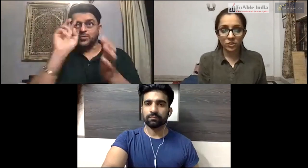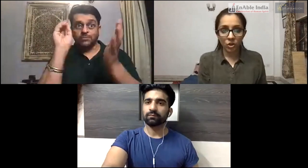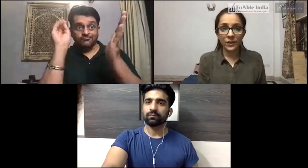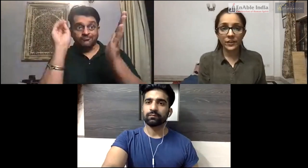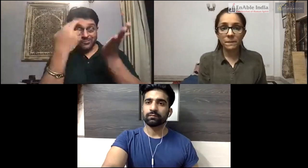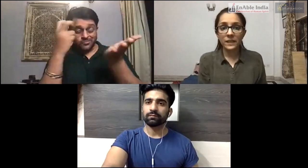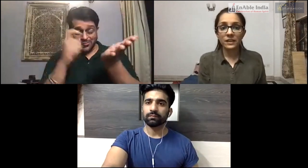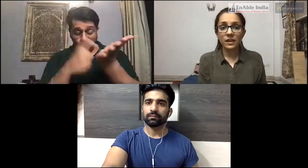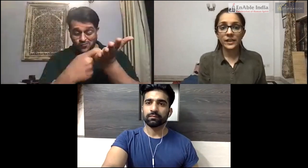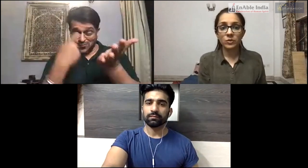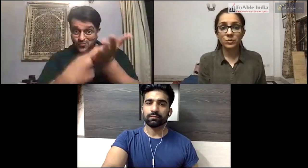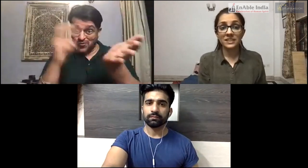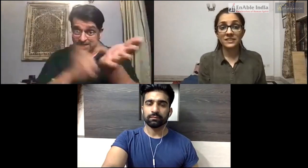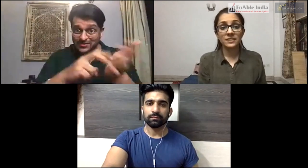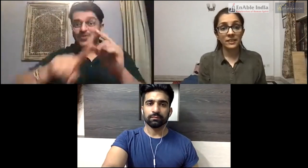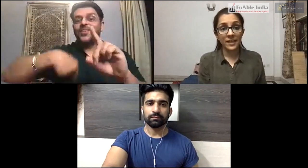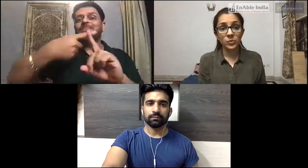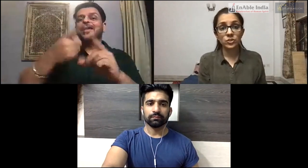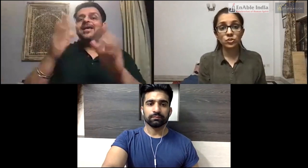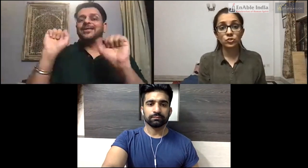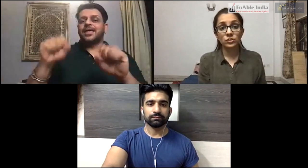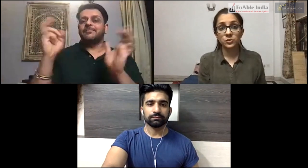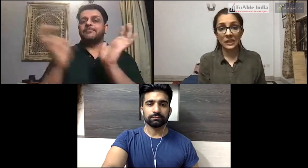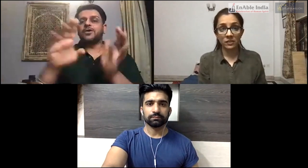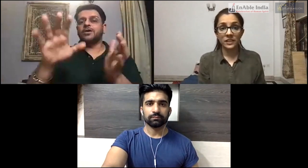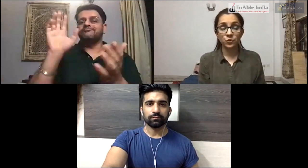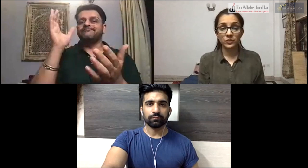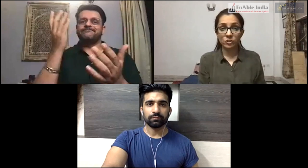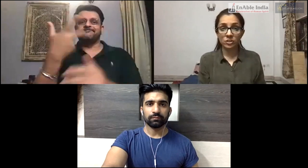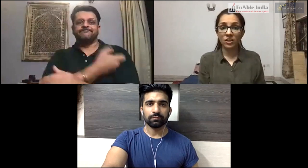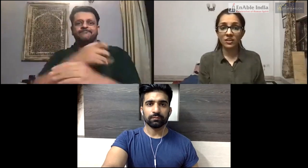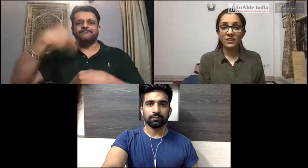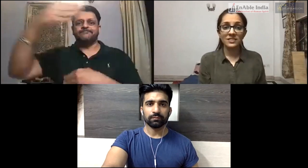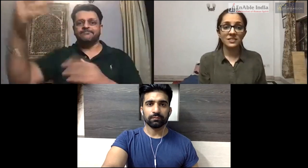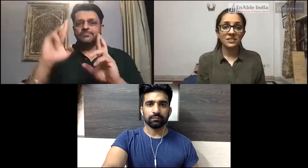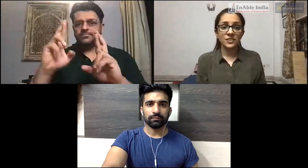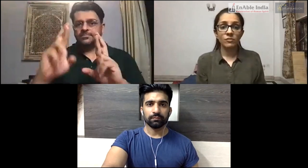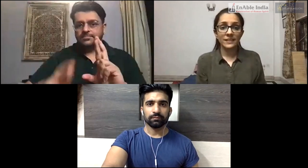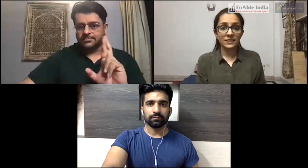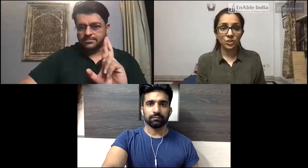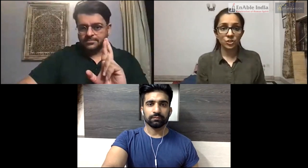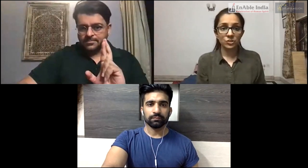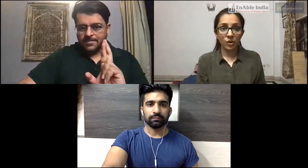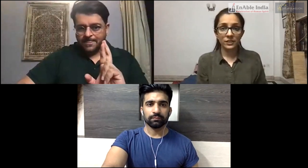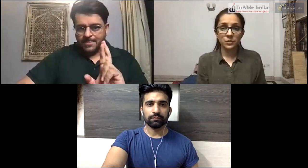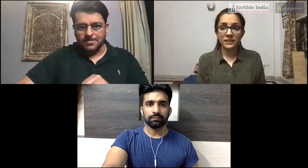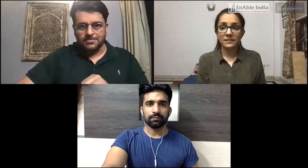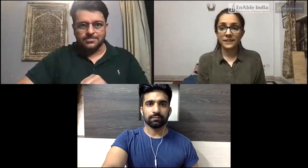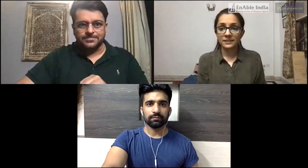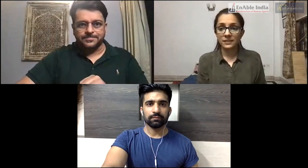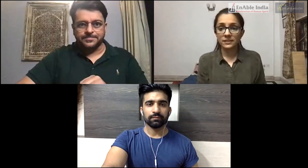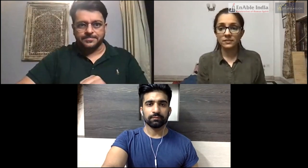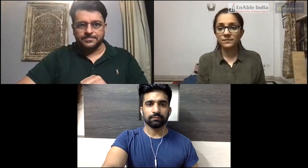get a slot. He will be presenting in sign language so that you can learn how to register your vaccination slot and you can